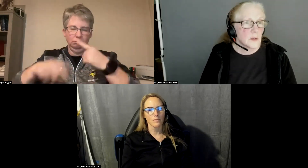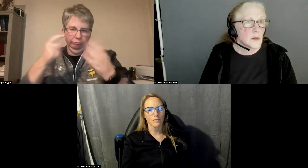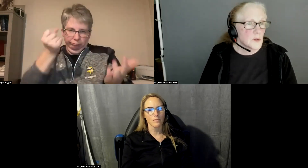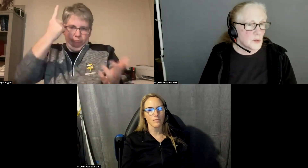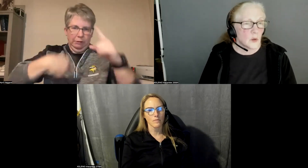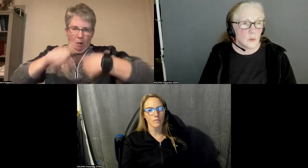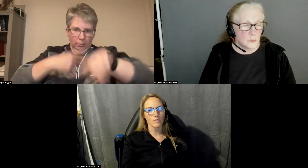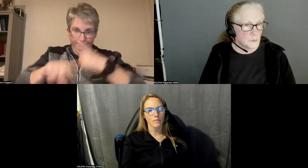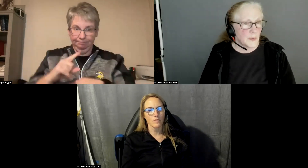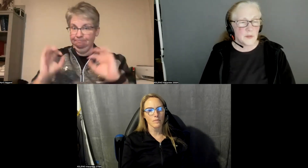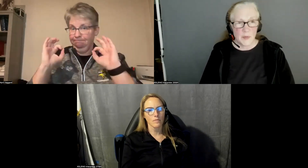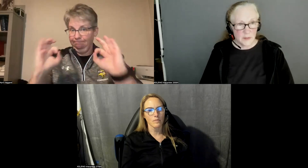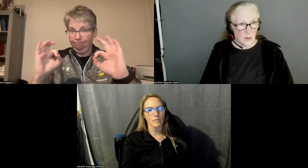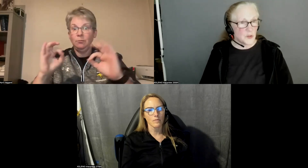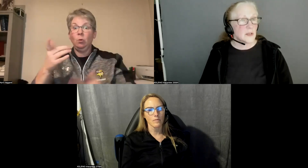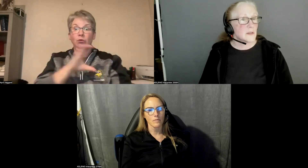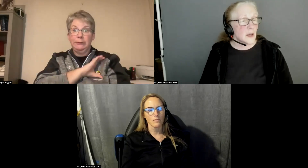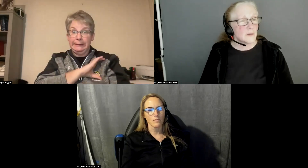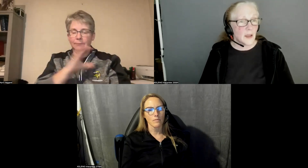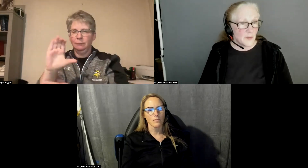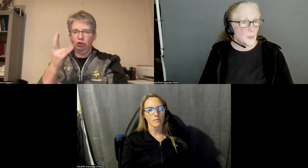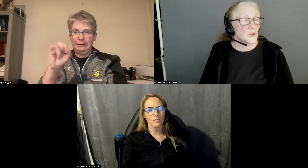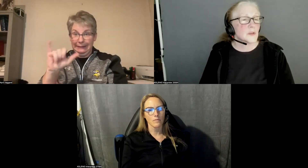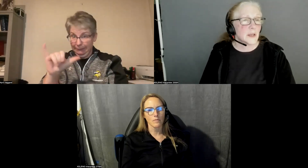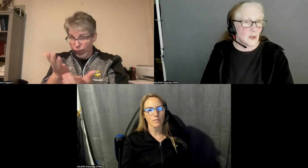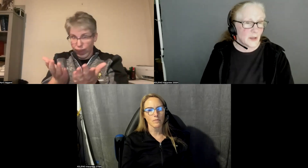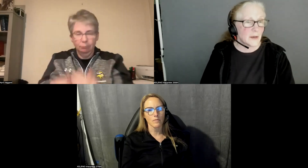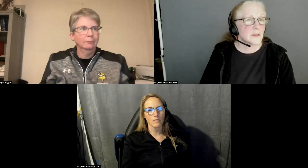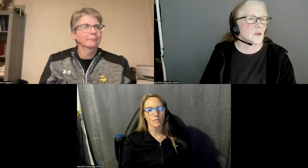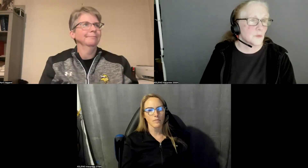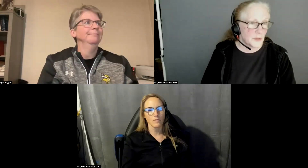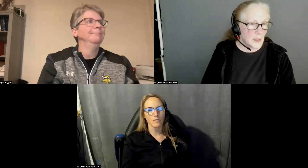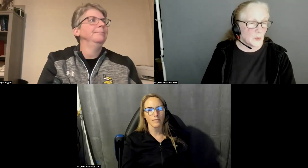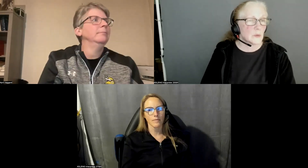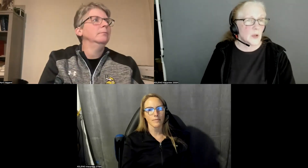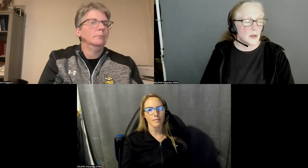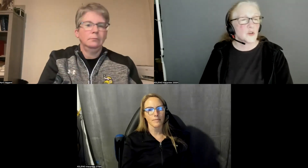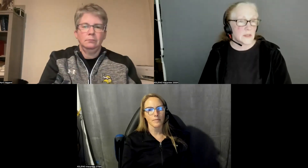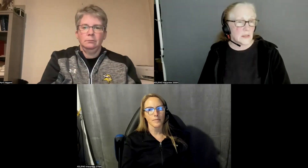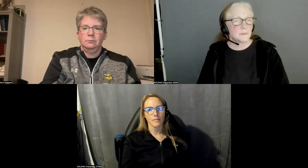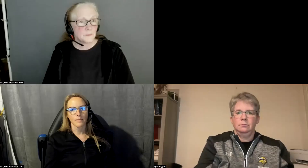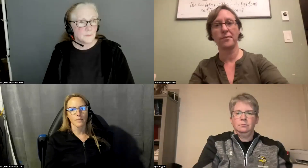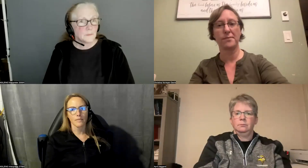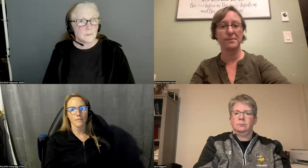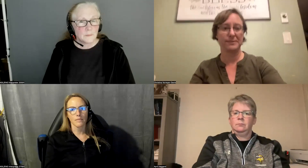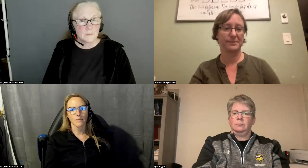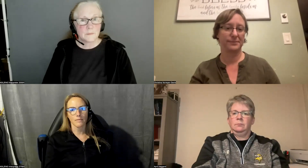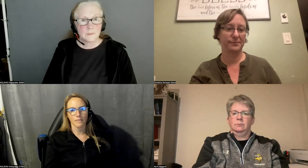signed. So if somebody doesn't understand signed, they have the opportunity to take a look at it. So for example, Christy.